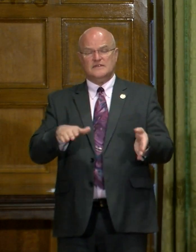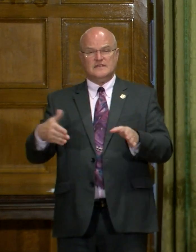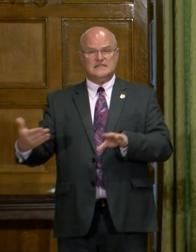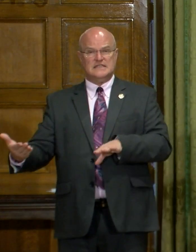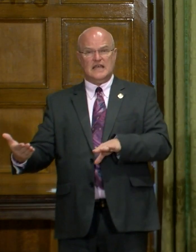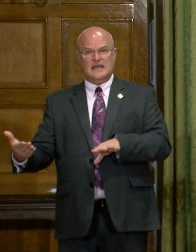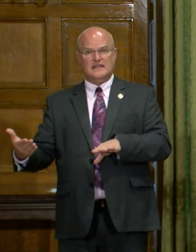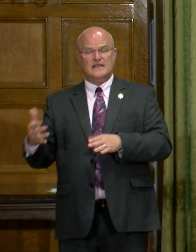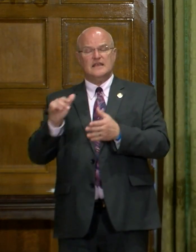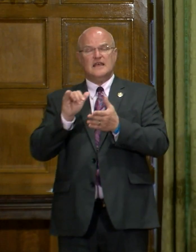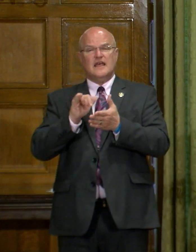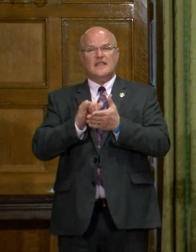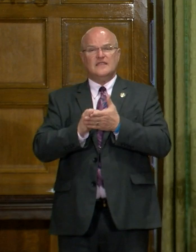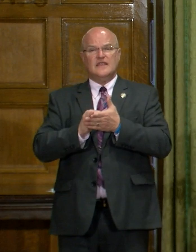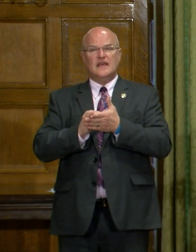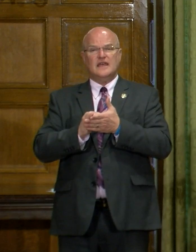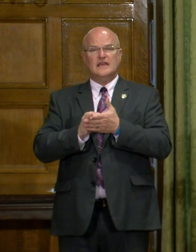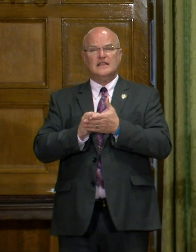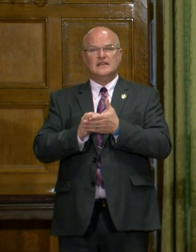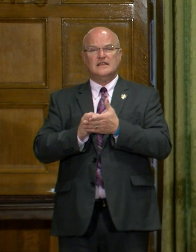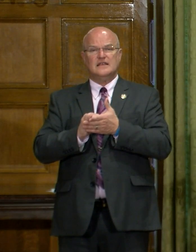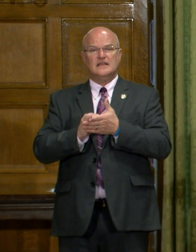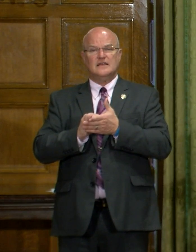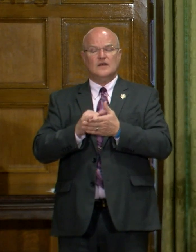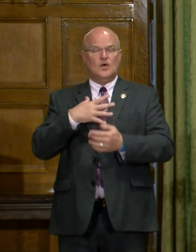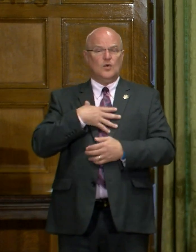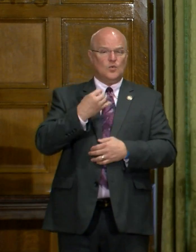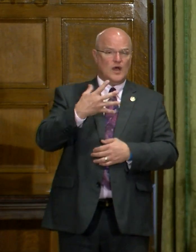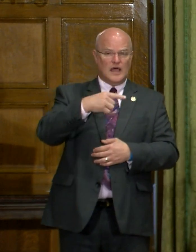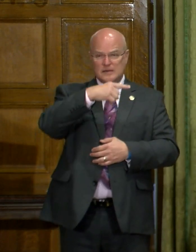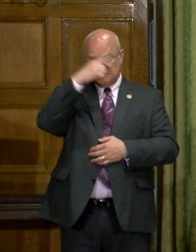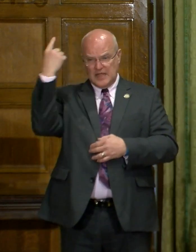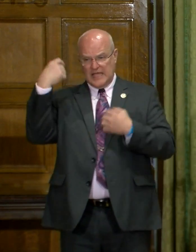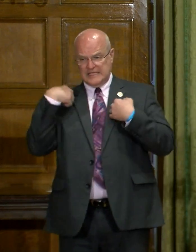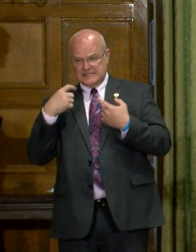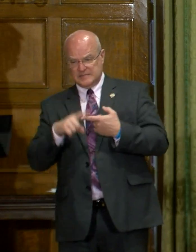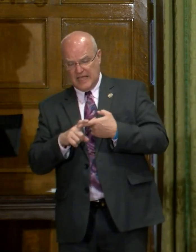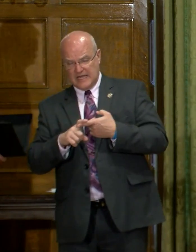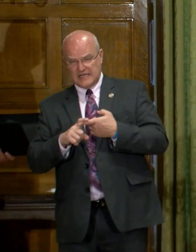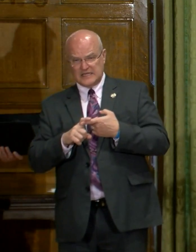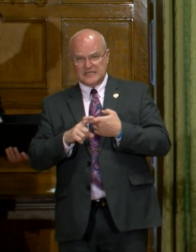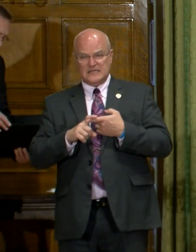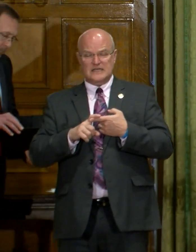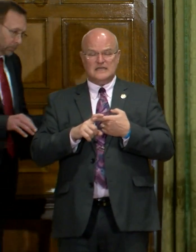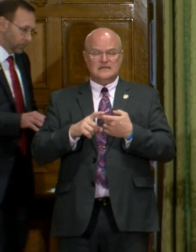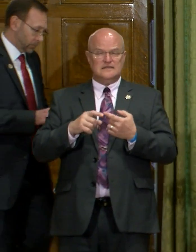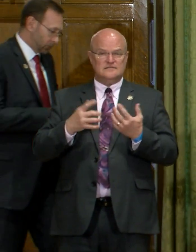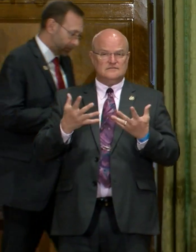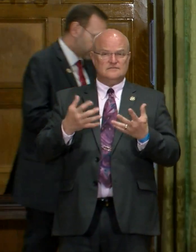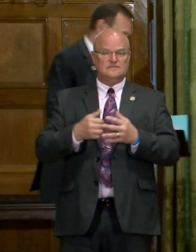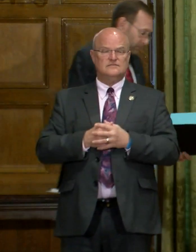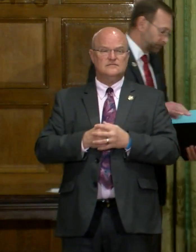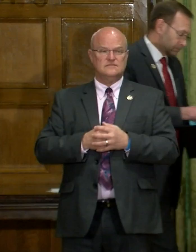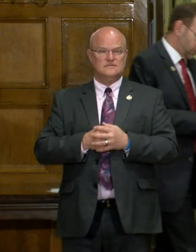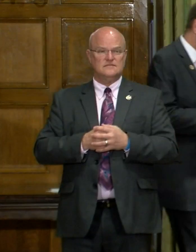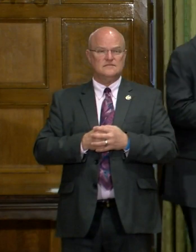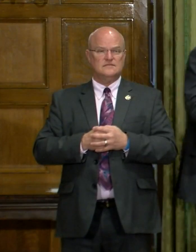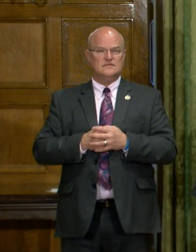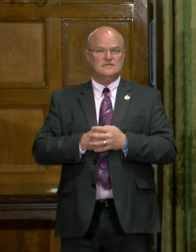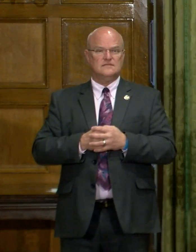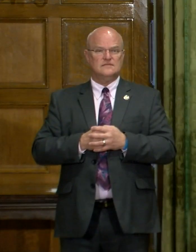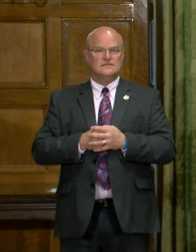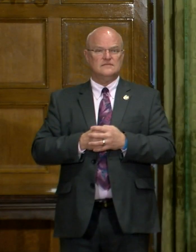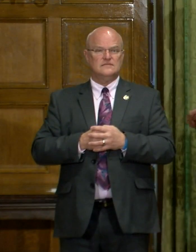deaths that can include the white, black, or Hispanic inside these deaths?